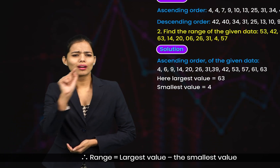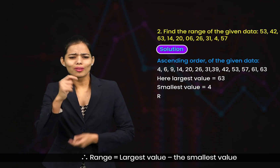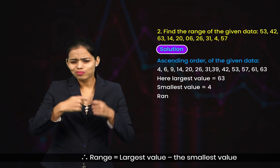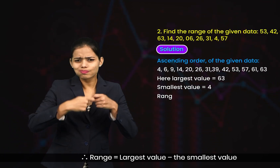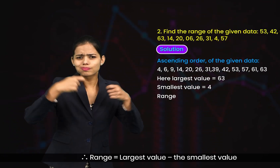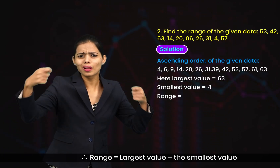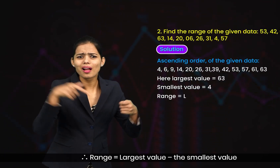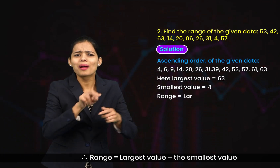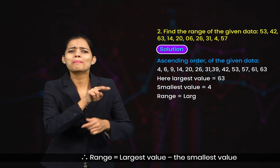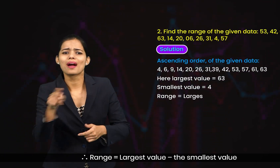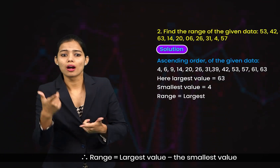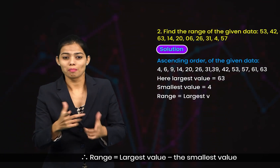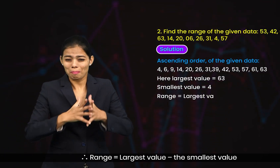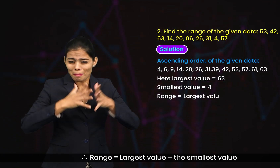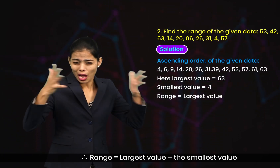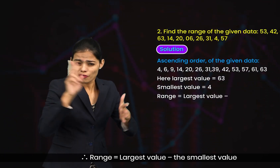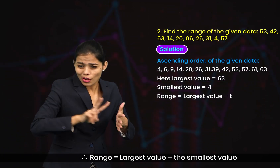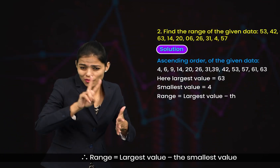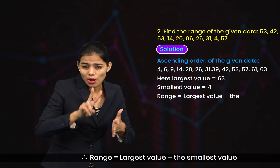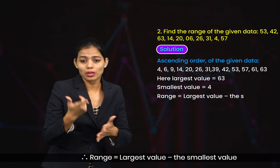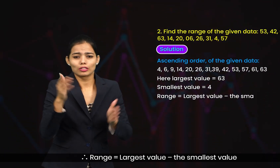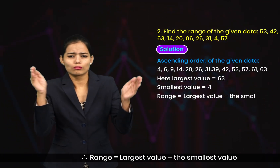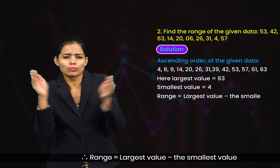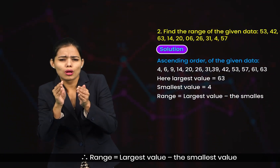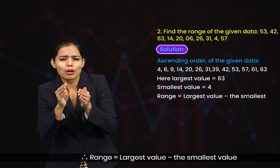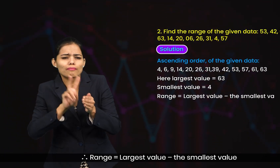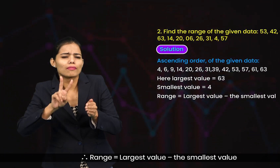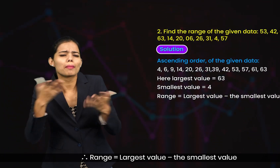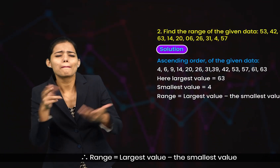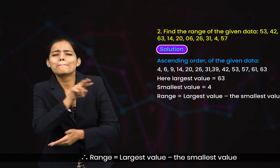Therefore, range is equal to largest value minus the smallest value